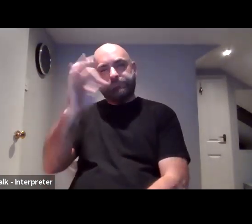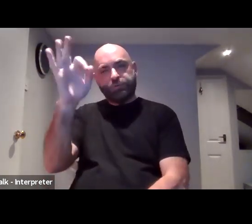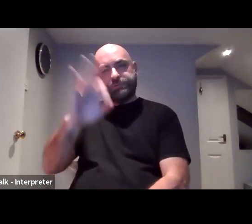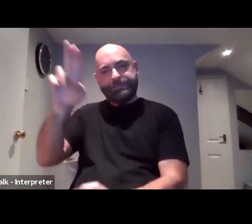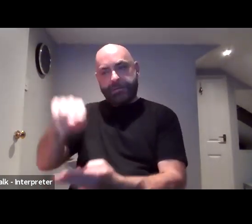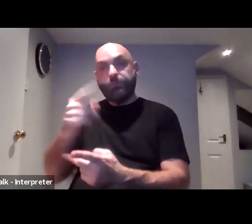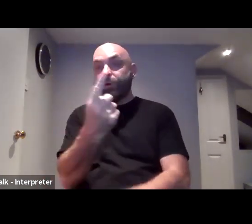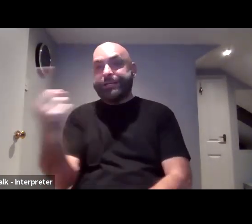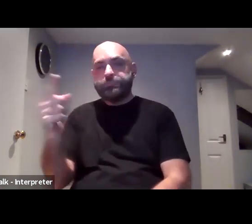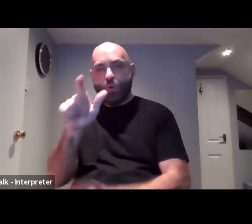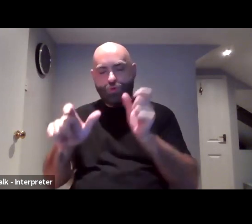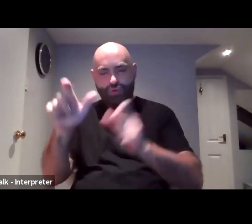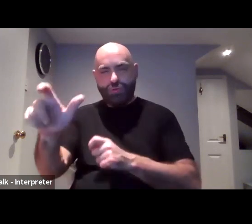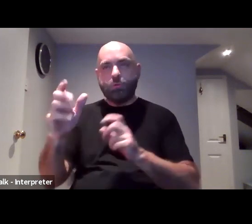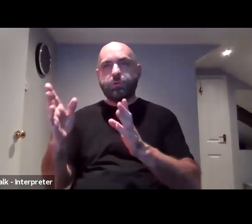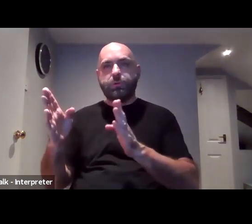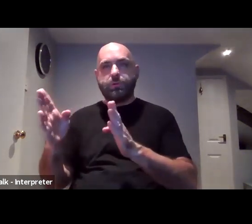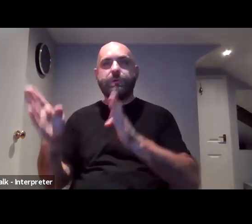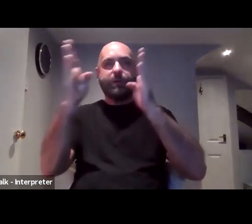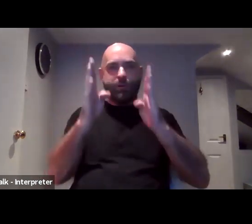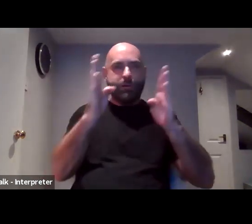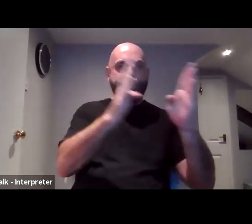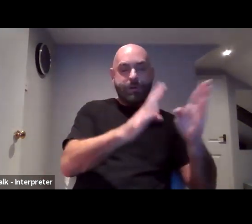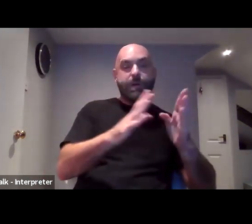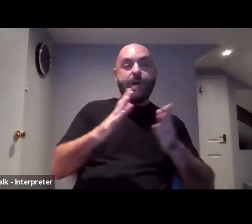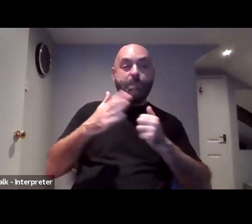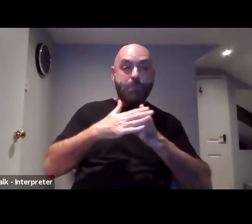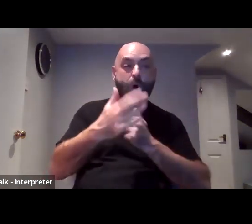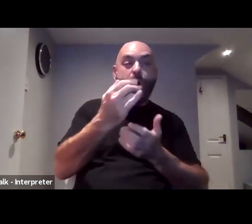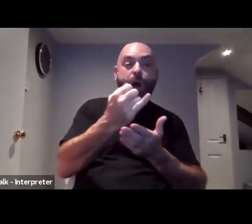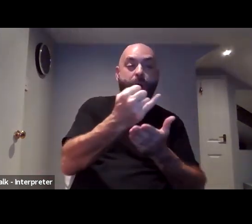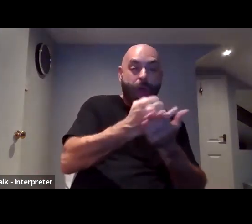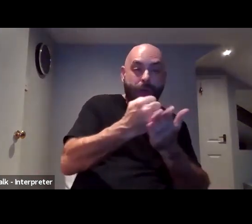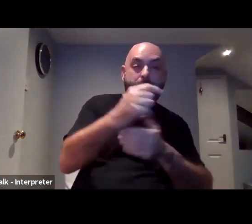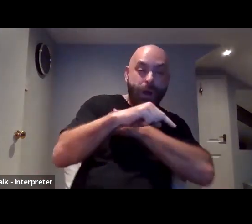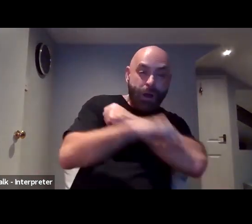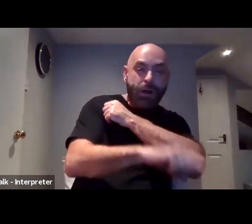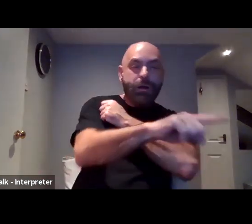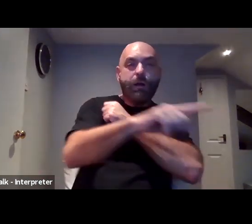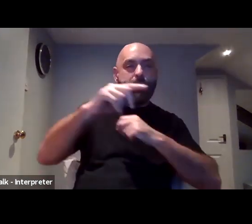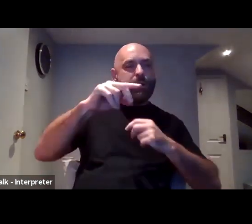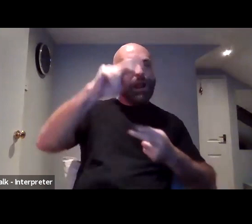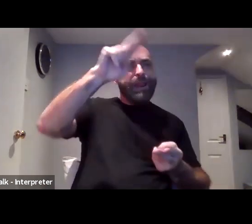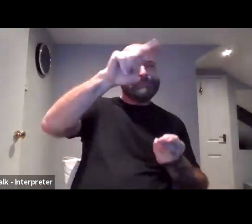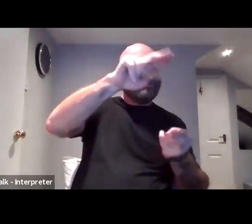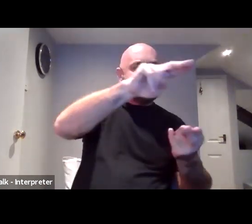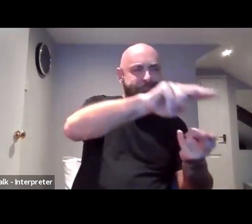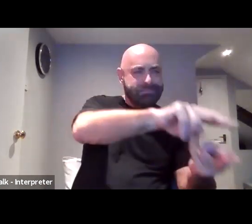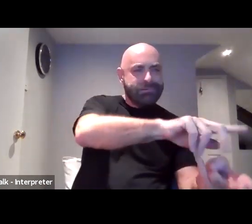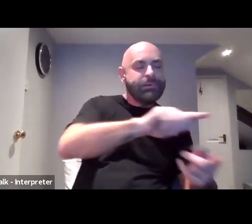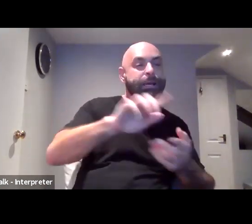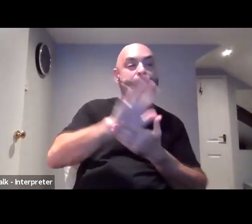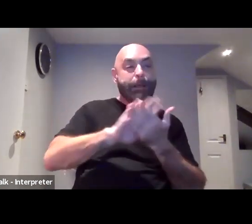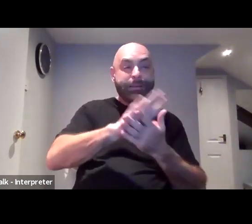per person. And then the greater the deprivation, the greater the reduction in spending. So in the